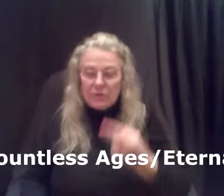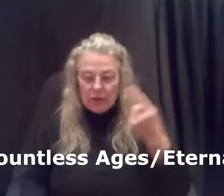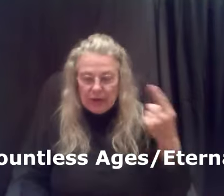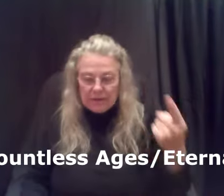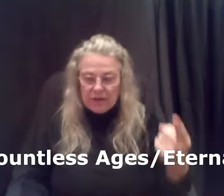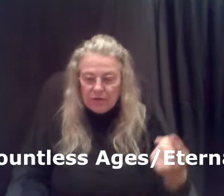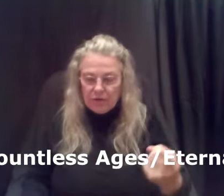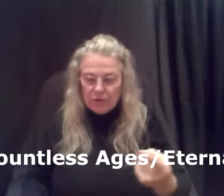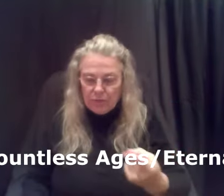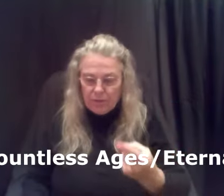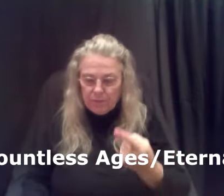is eternal.